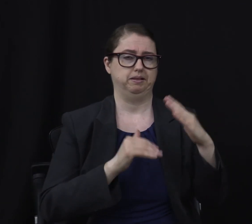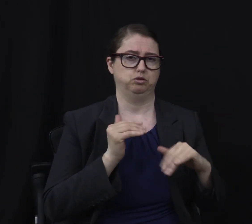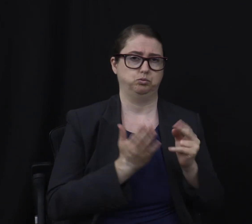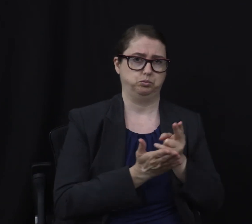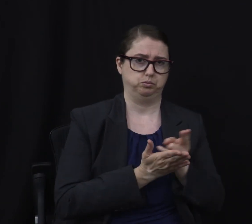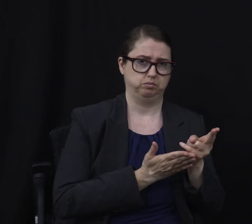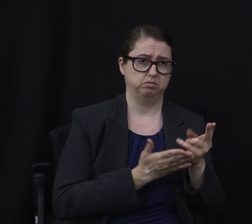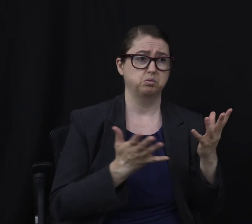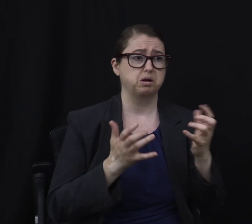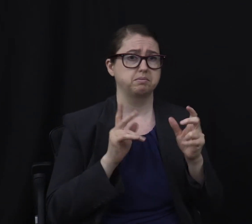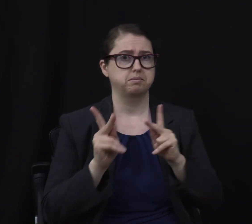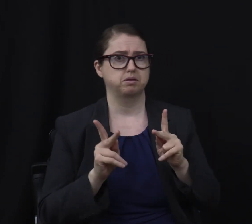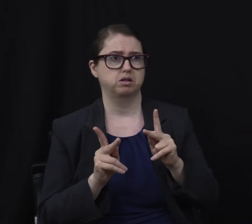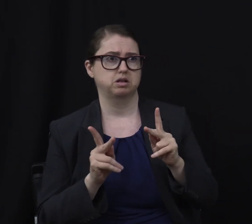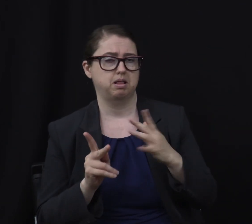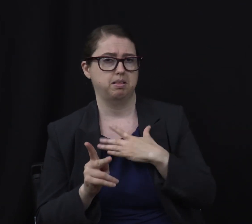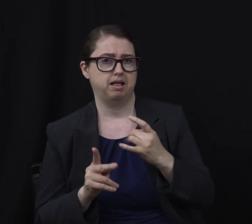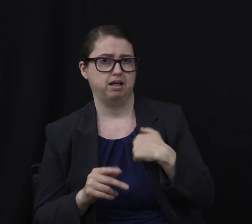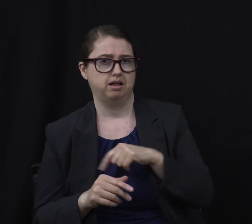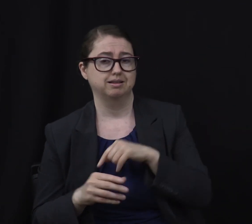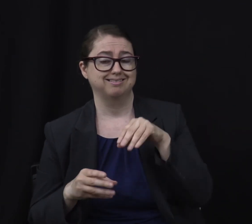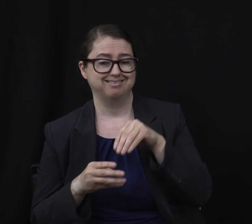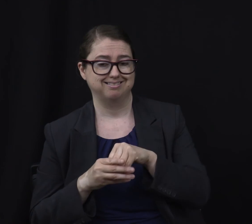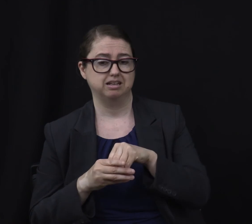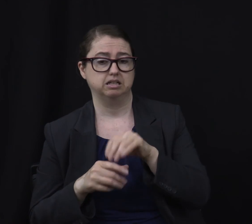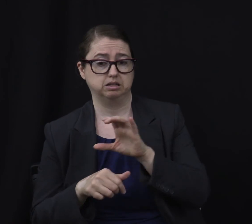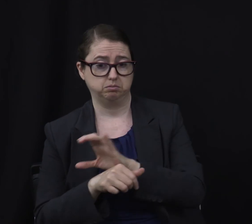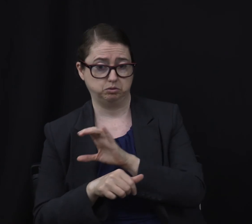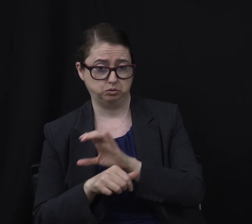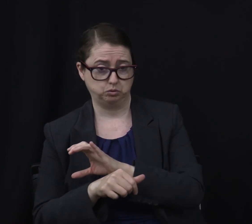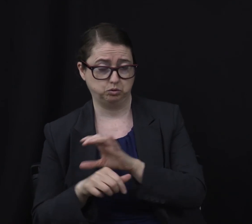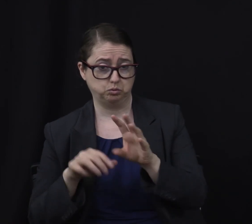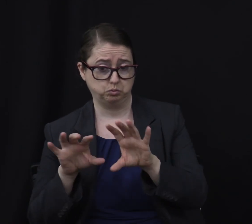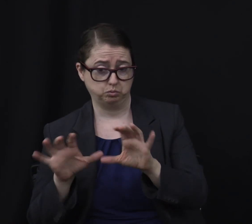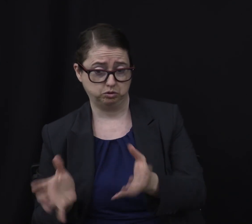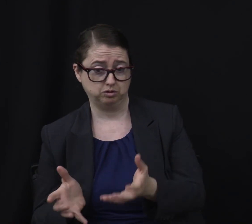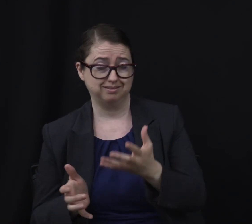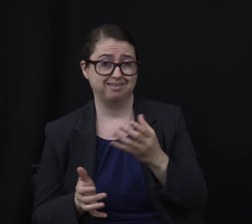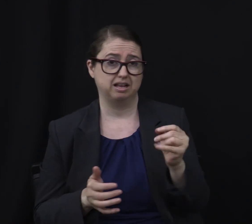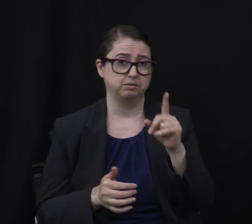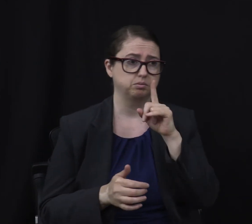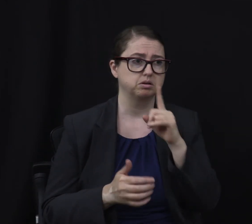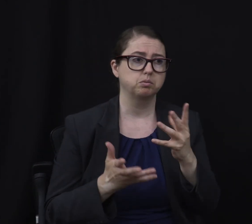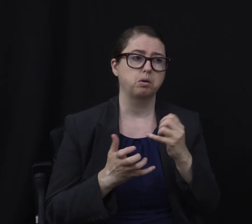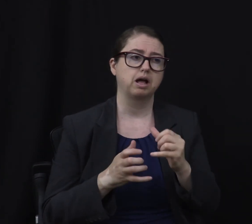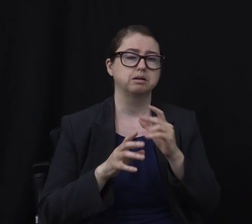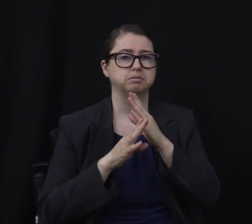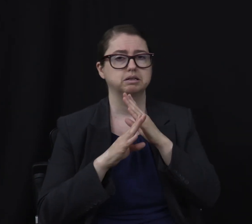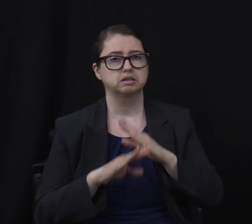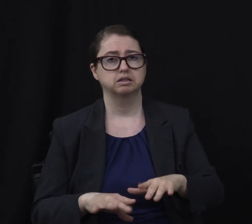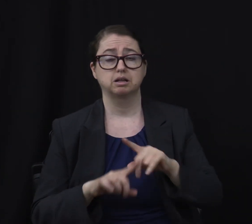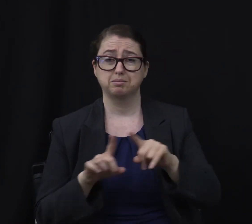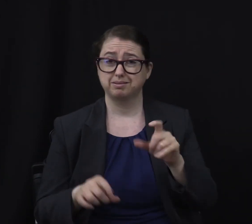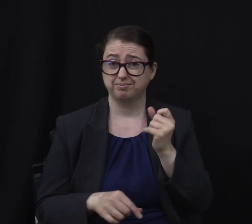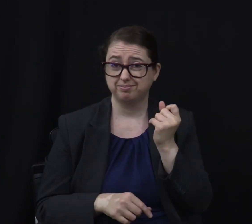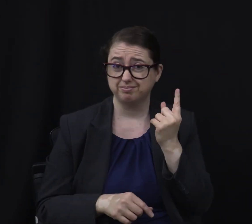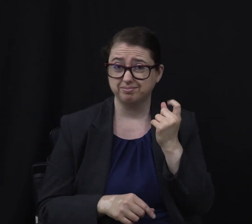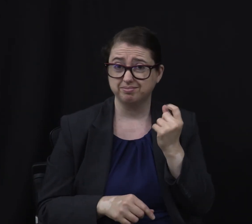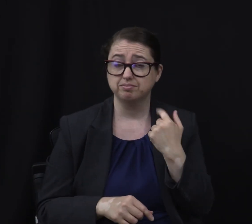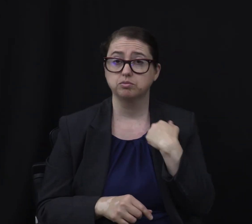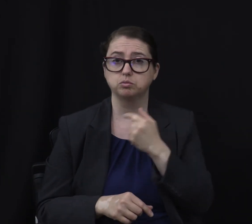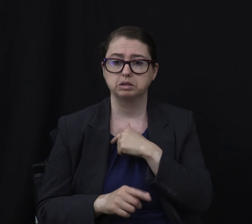in the digital world and in reality. We want to be peacekeepers, but in actuality, we're clothing ourselves with